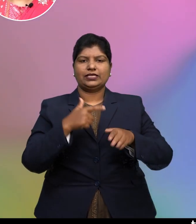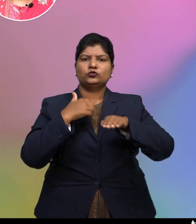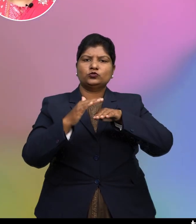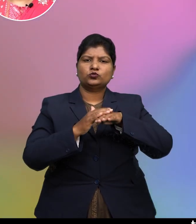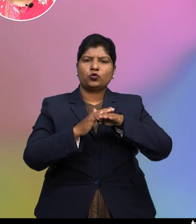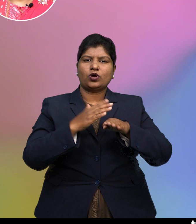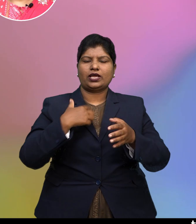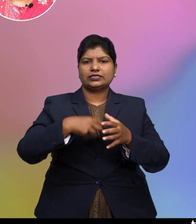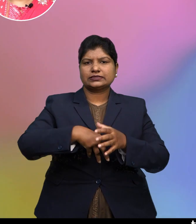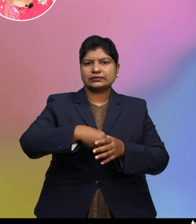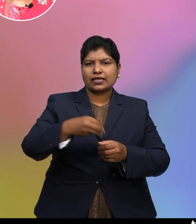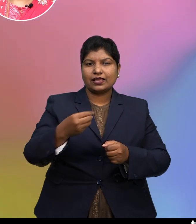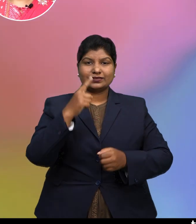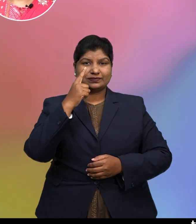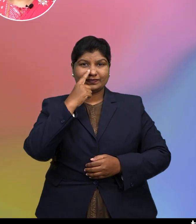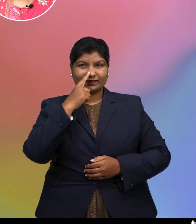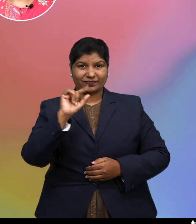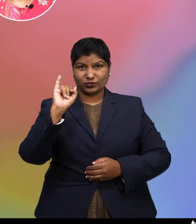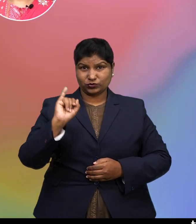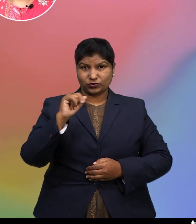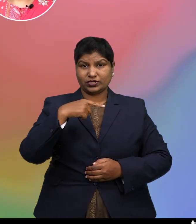slowly toward the vagina,